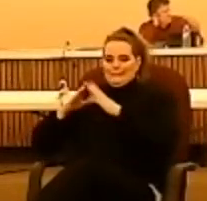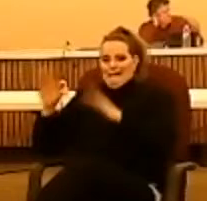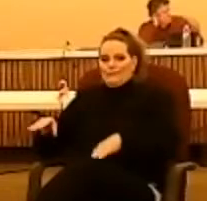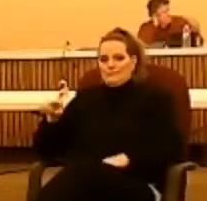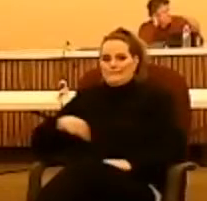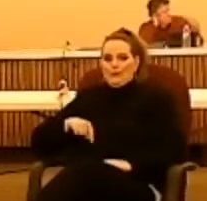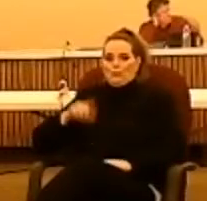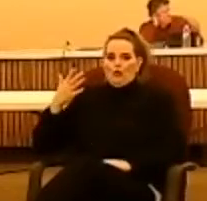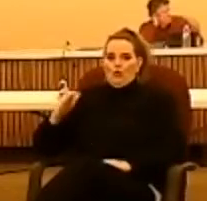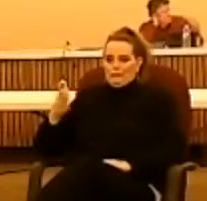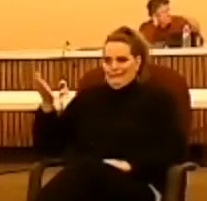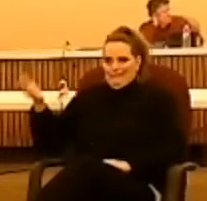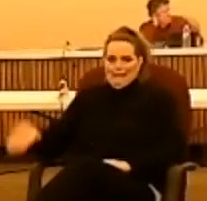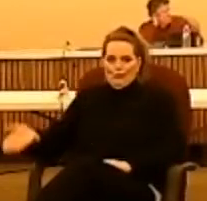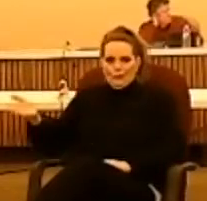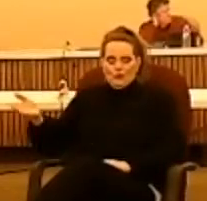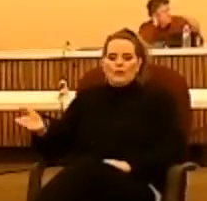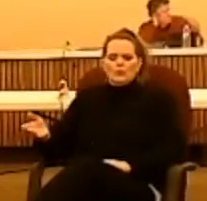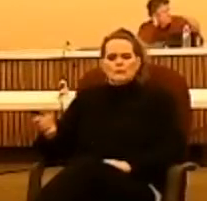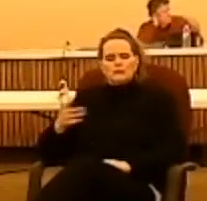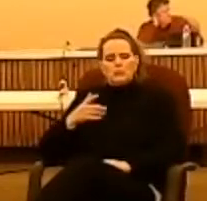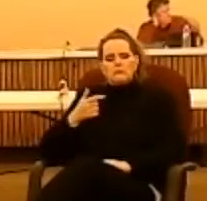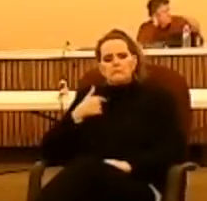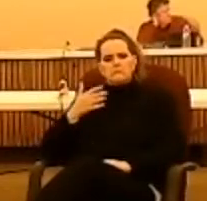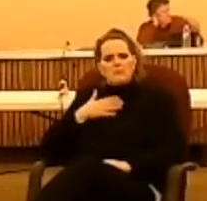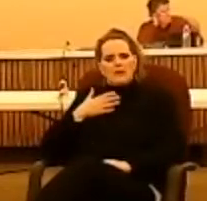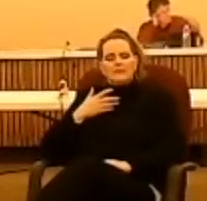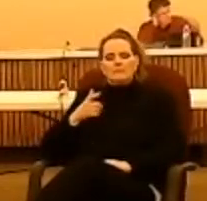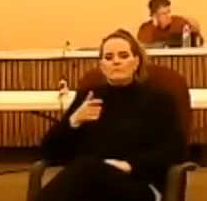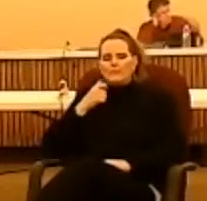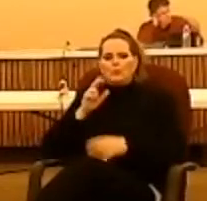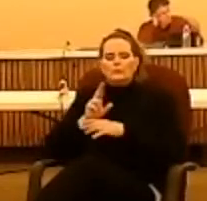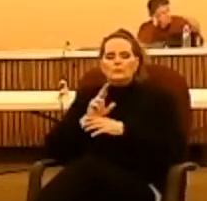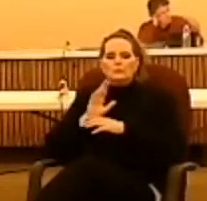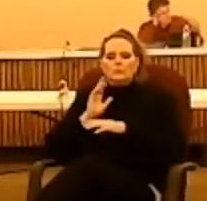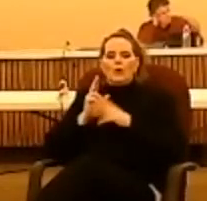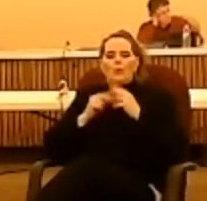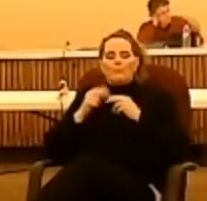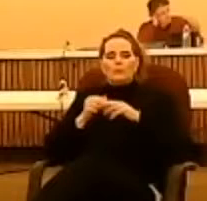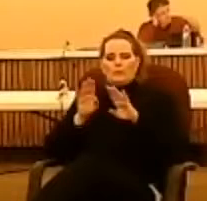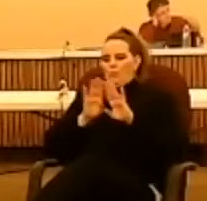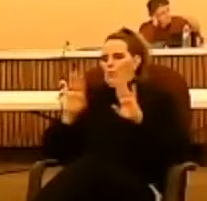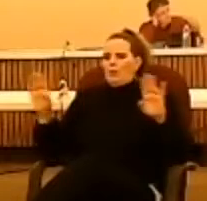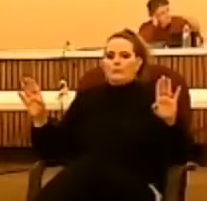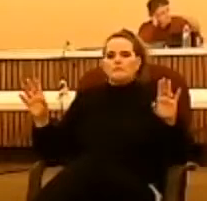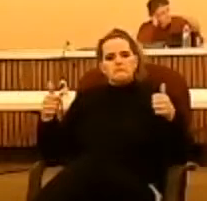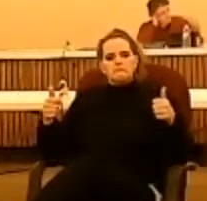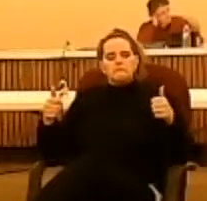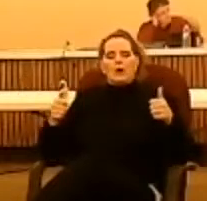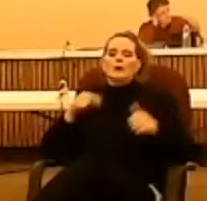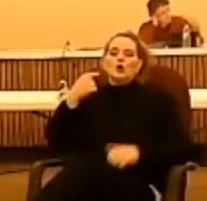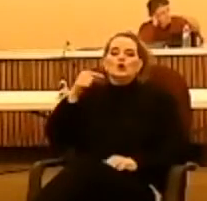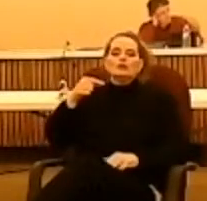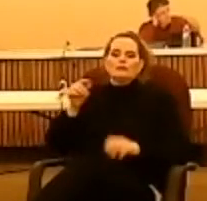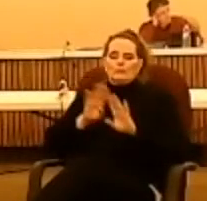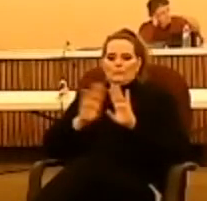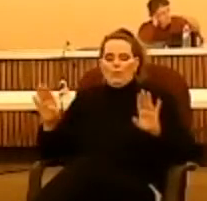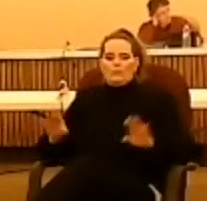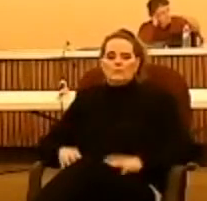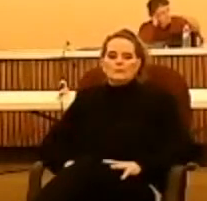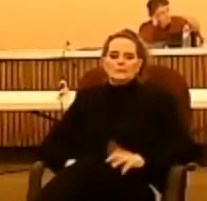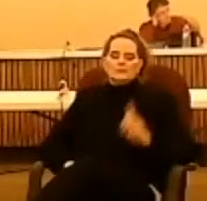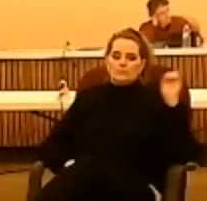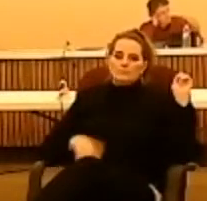that they moved them a little bit, and also that they're going to put a barrier, you know, some kind. You know, I want to make sure that that's very clear with them,